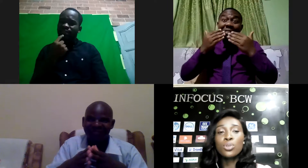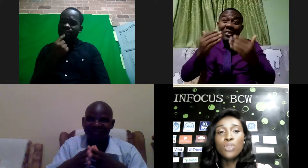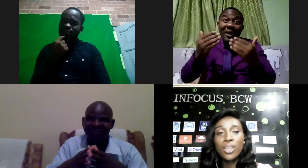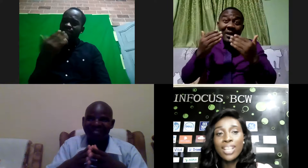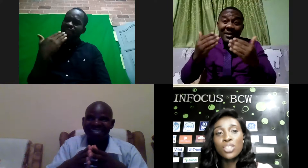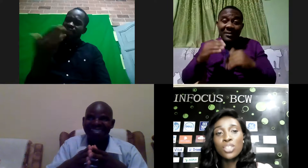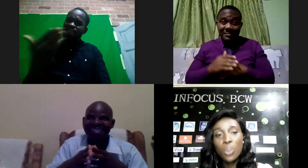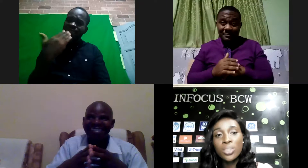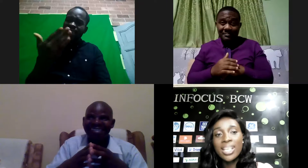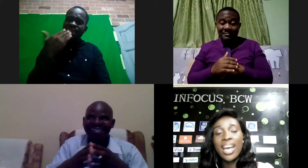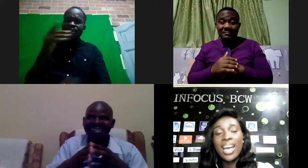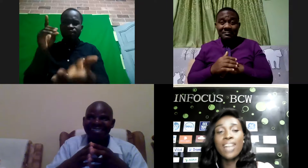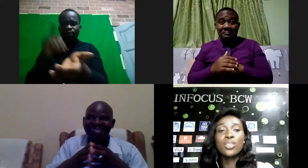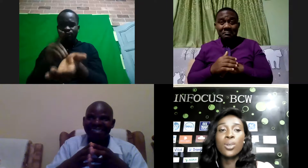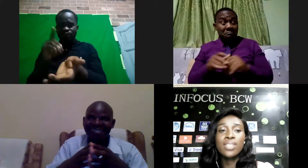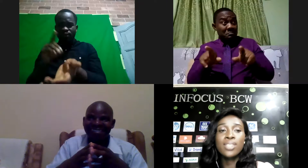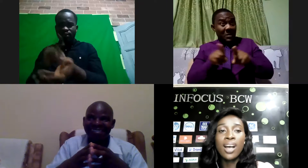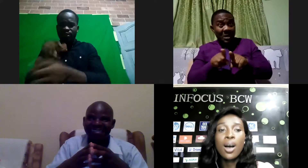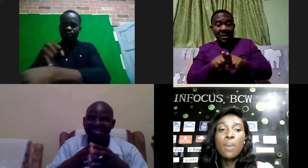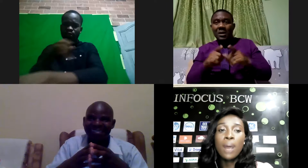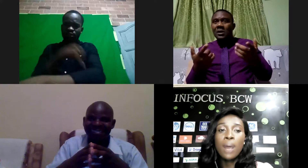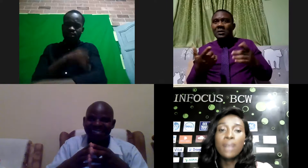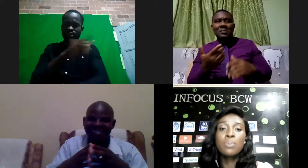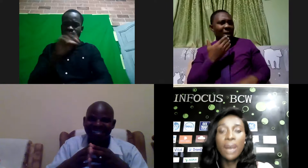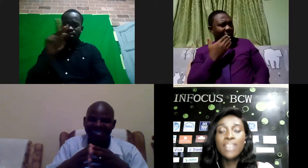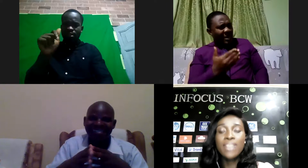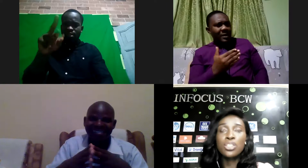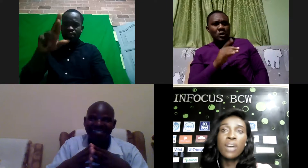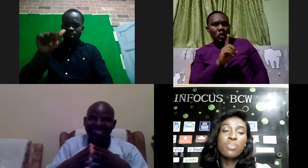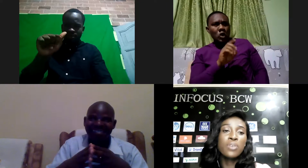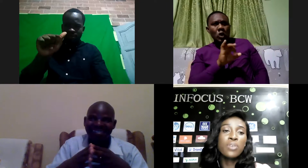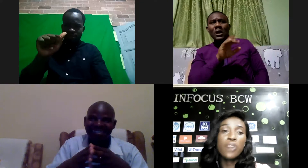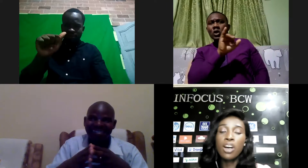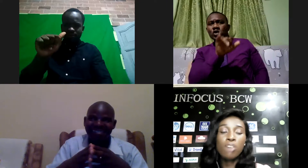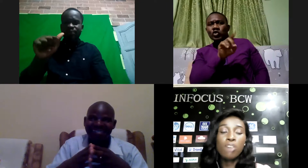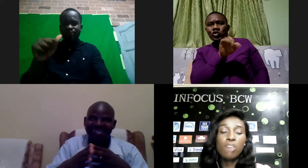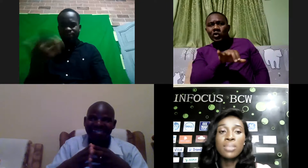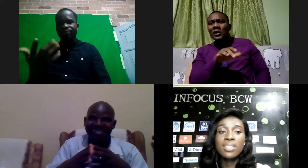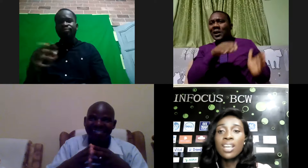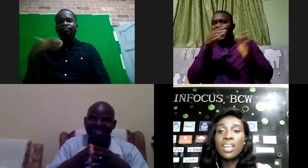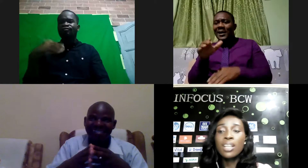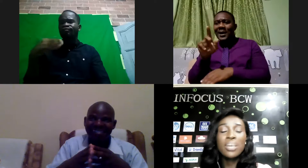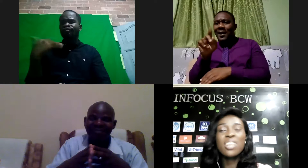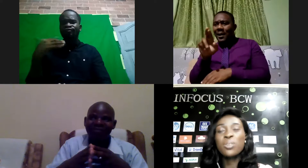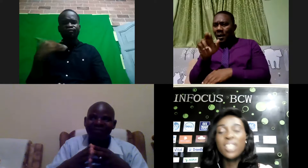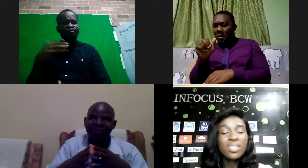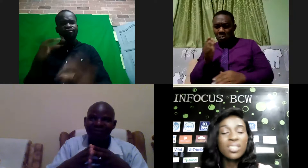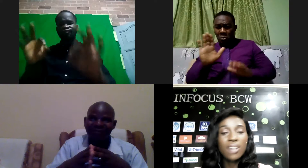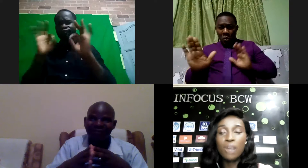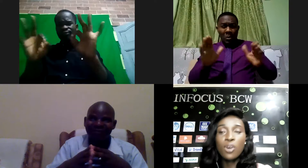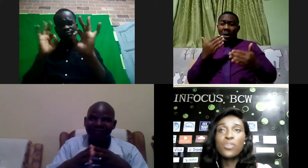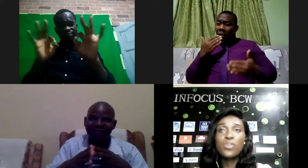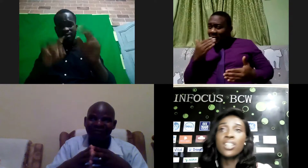to Dr. Jody and Dr. McBride. You have been very awesome. The beginning of